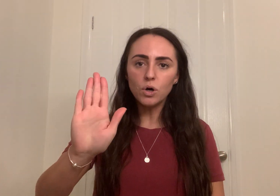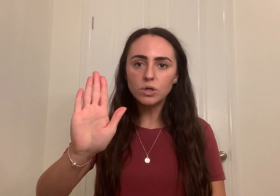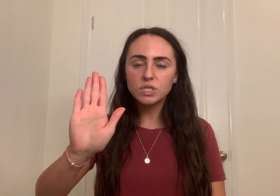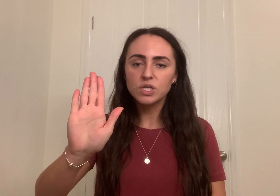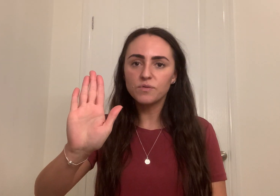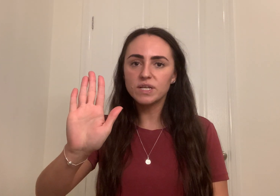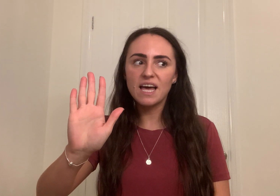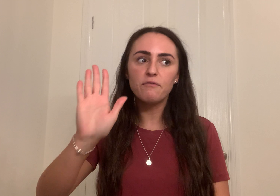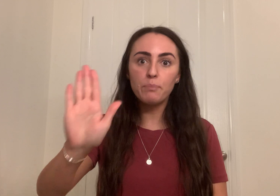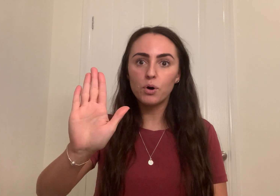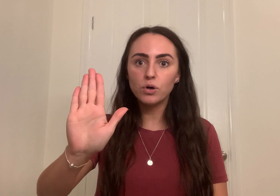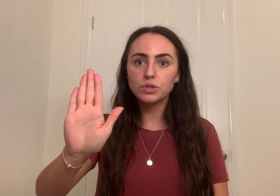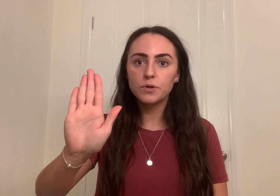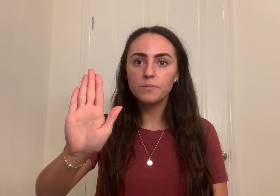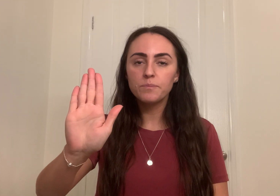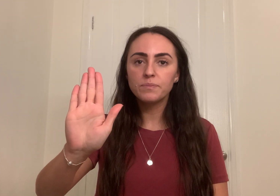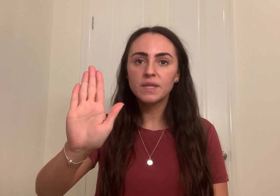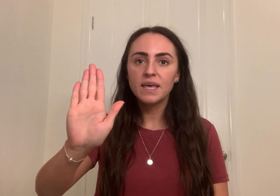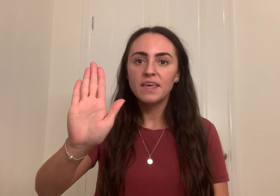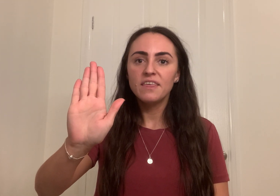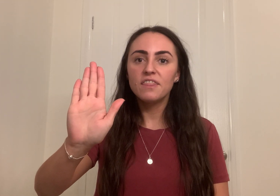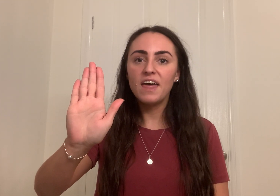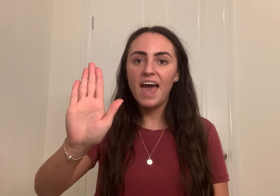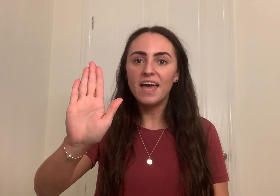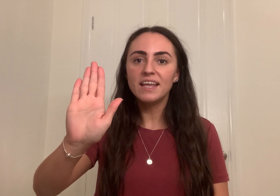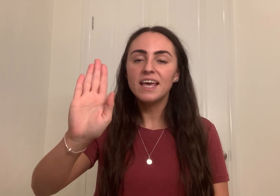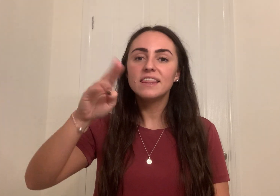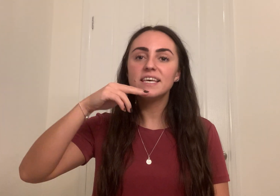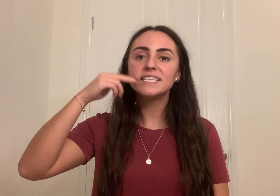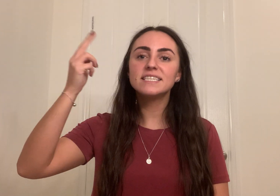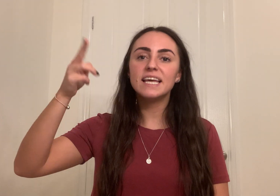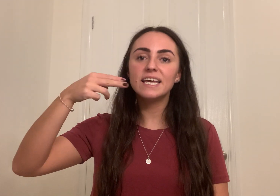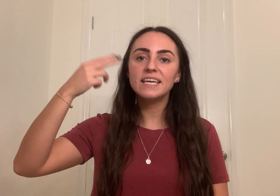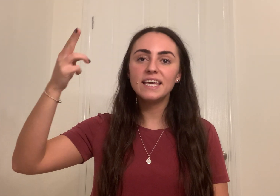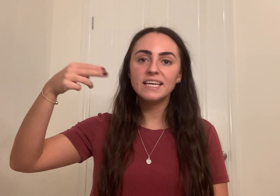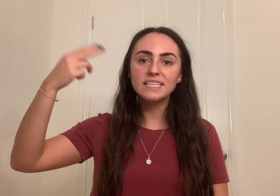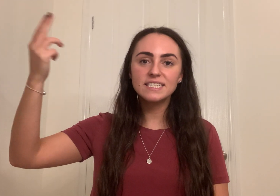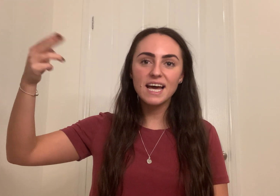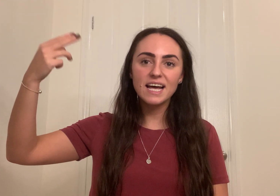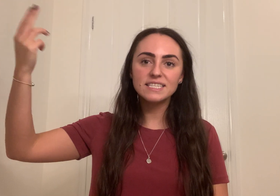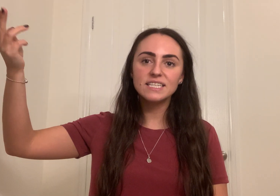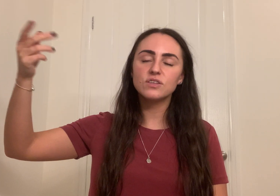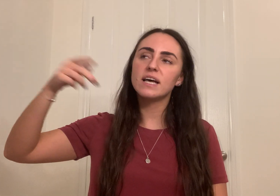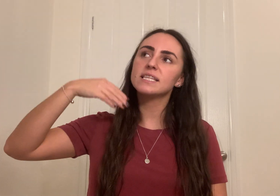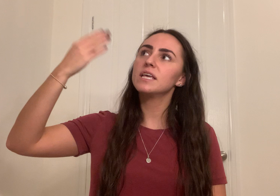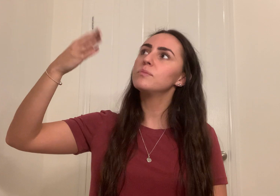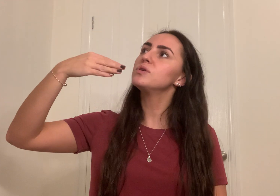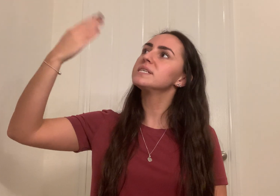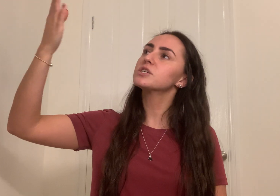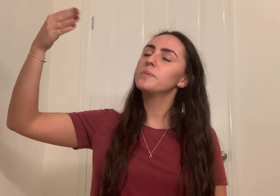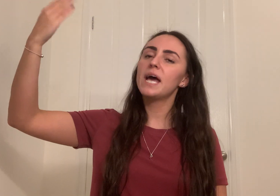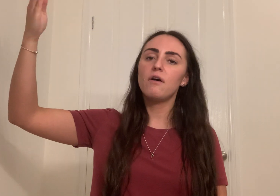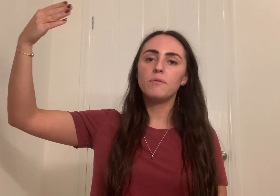But, so we've got to have but, then the singing started. So that's like your music's coming out of your